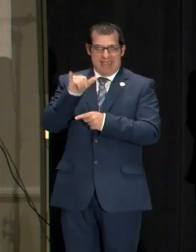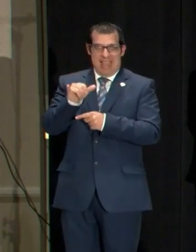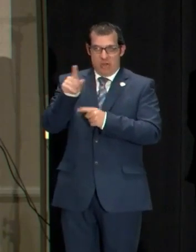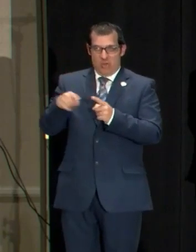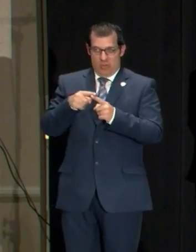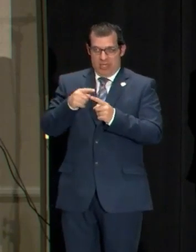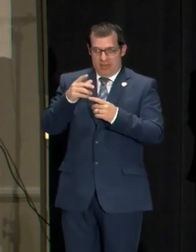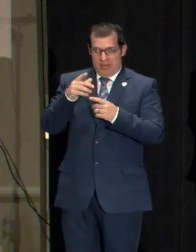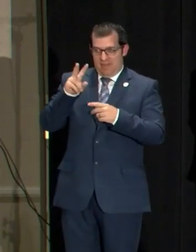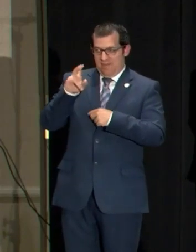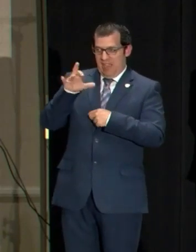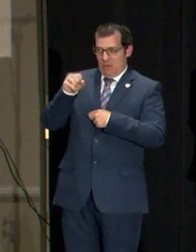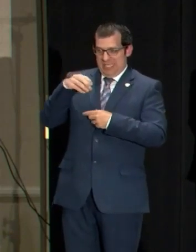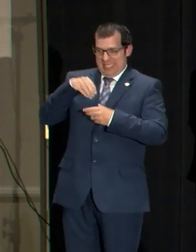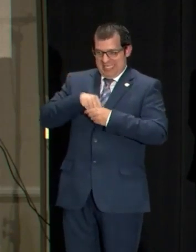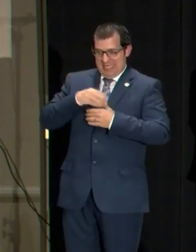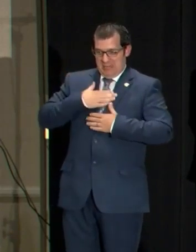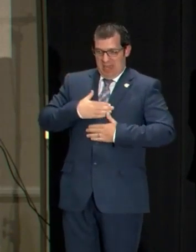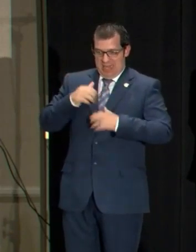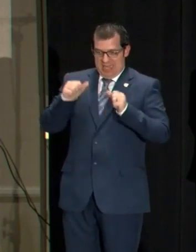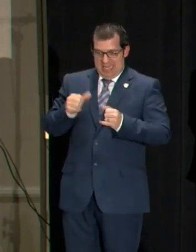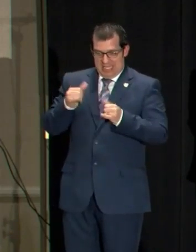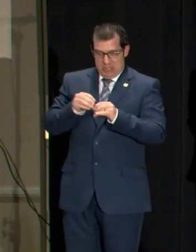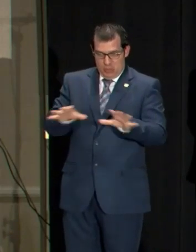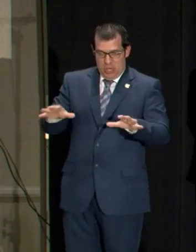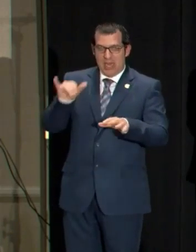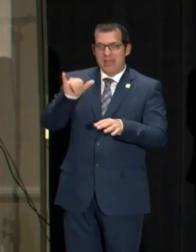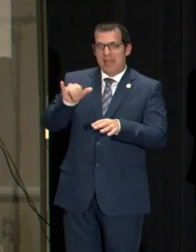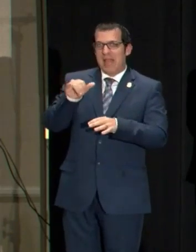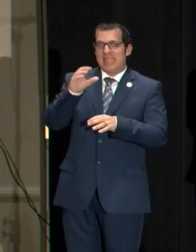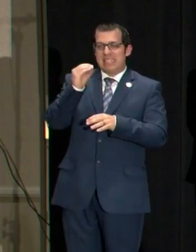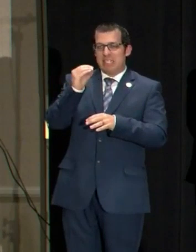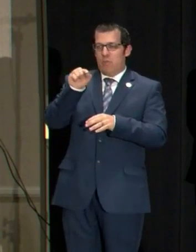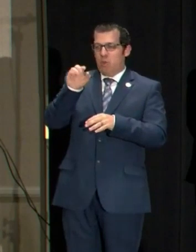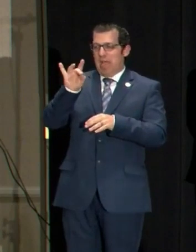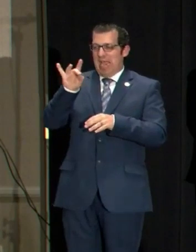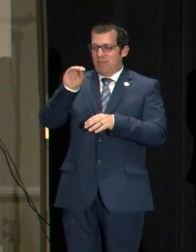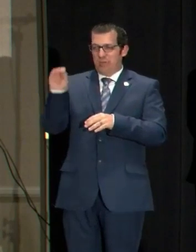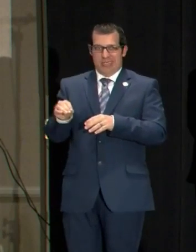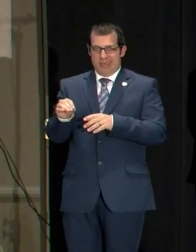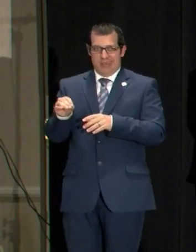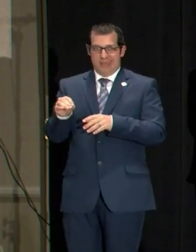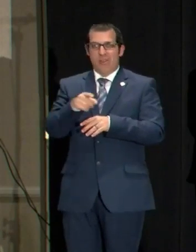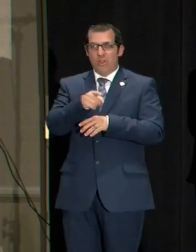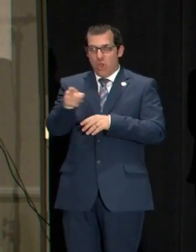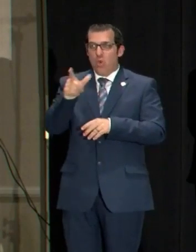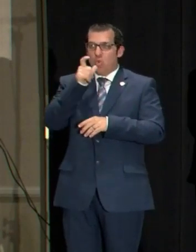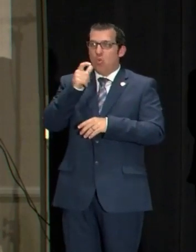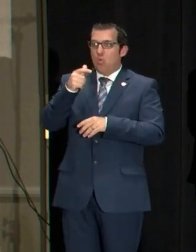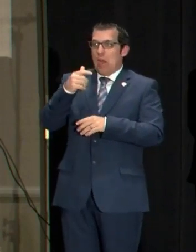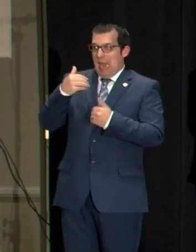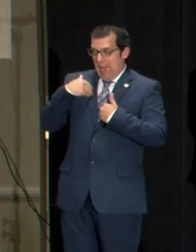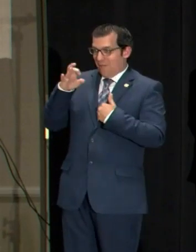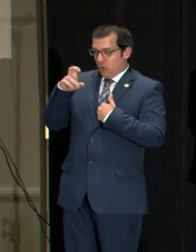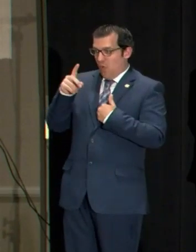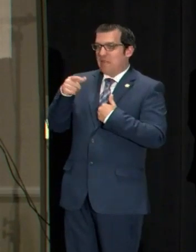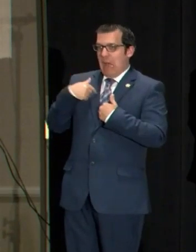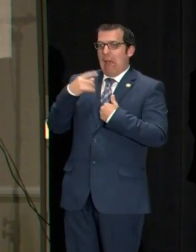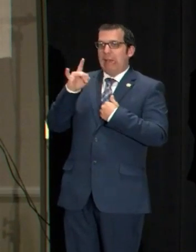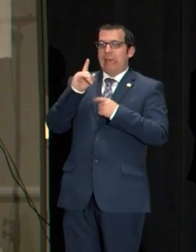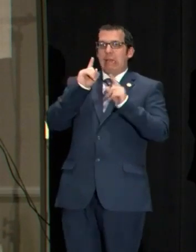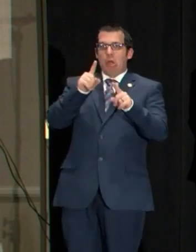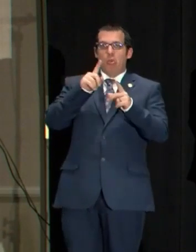period, is less than 1%. It's 0.8%. Those who reported having gone to a barber shop within the previous